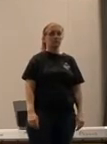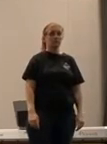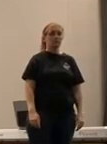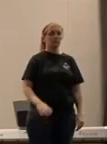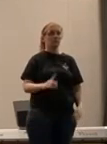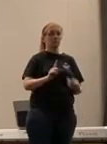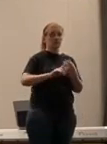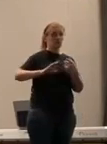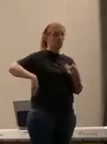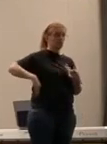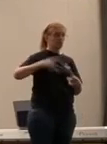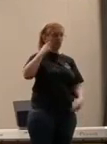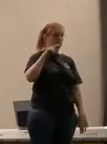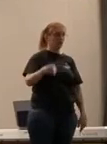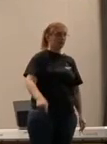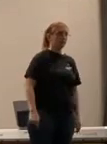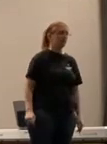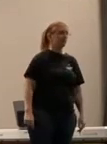But it's too late for him.